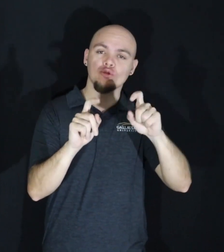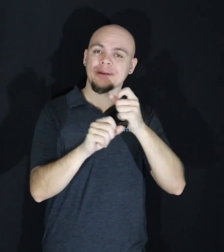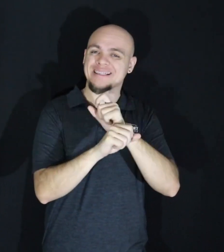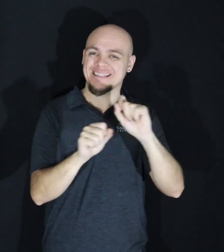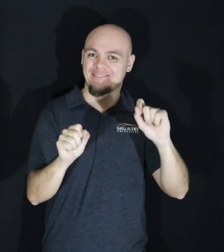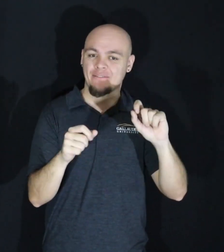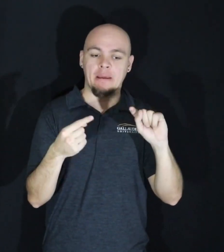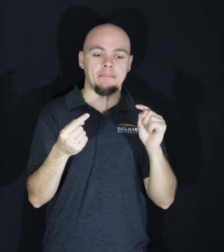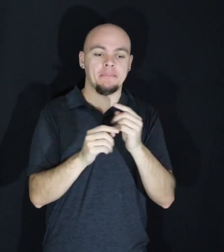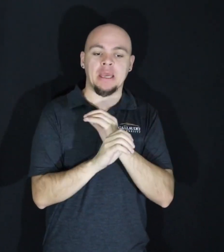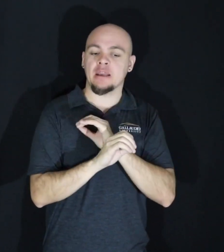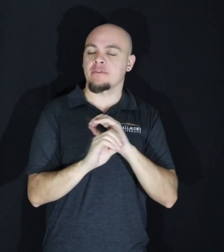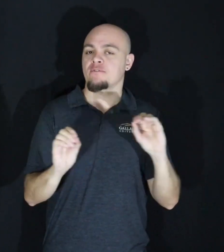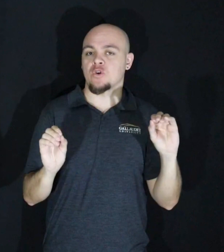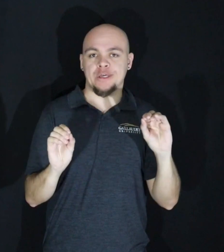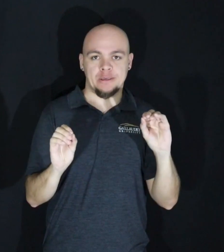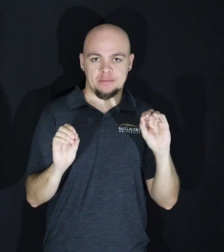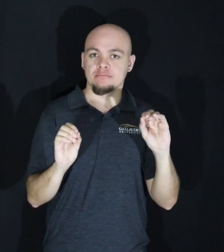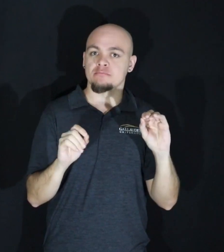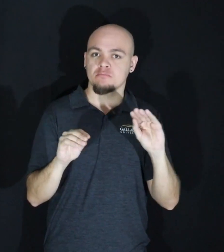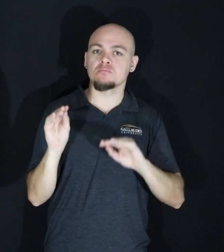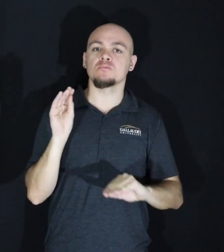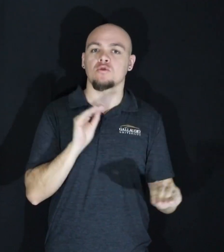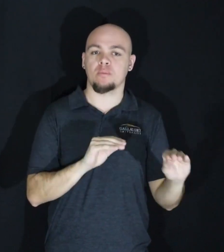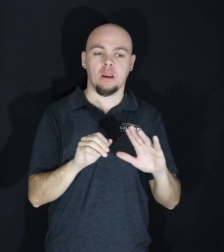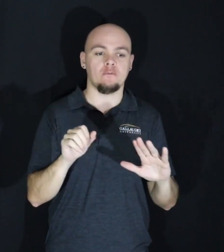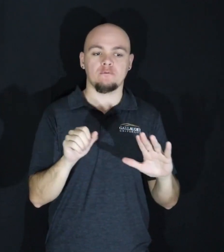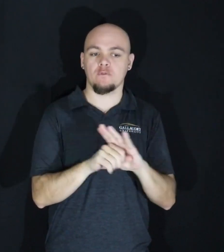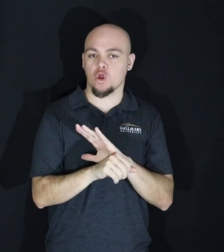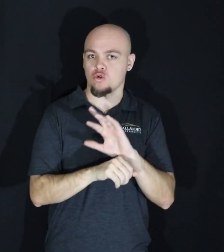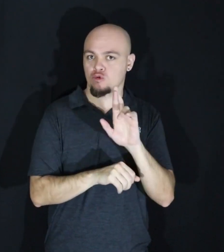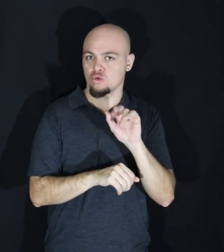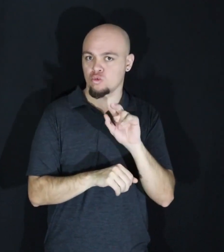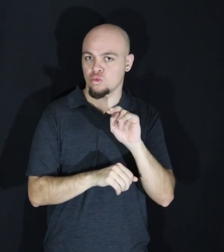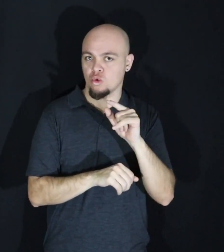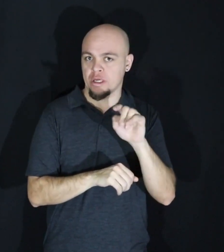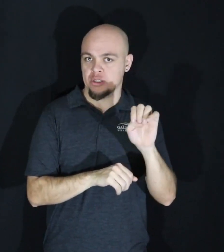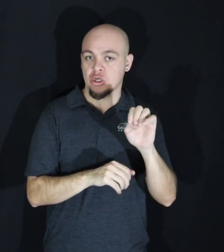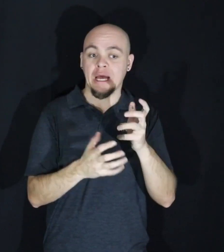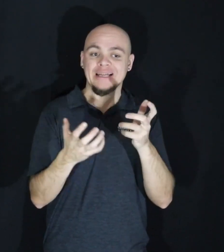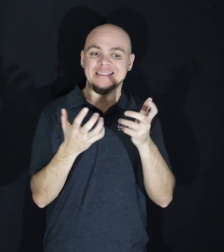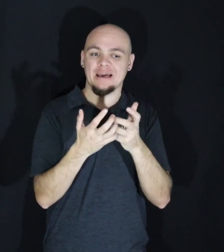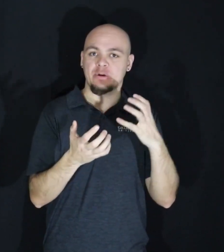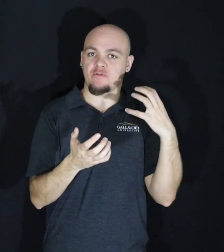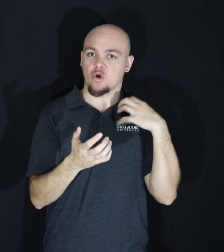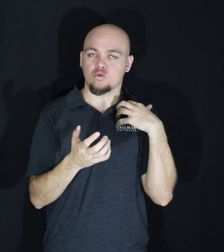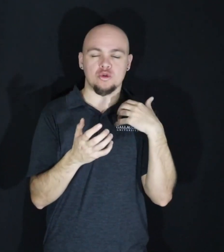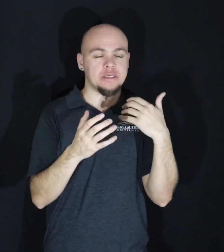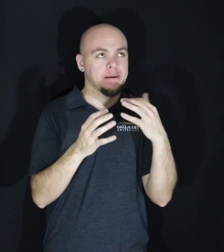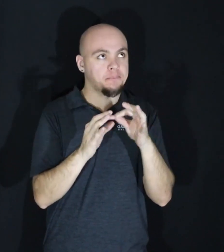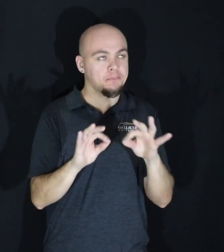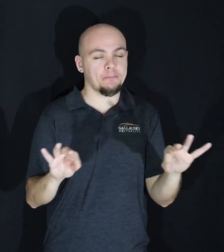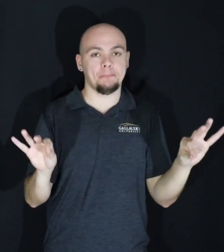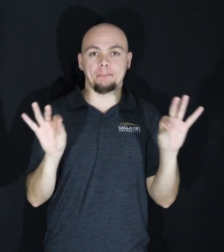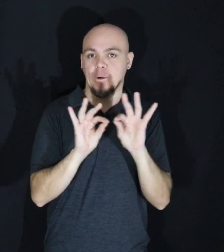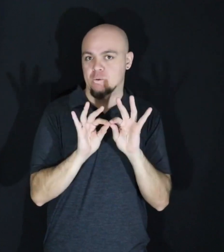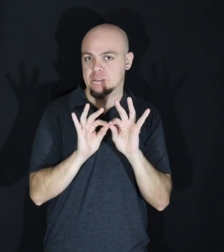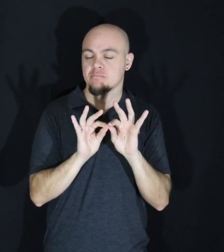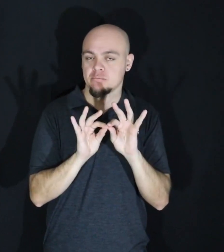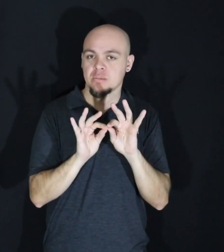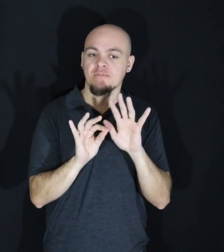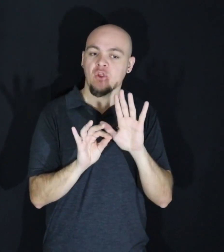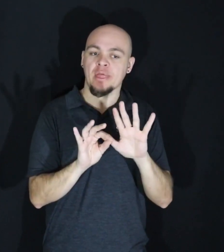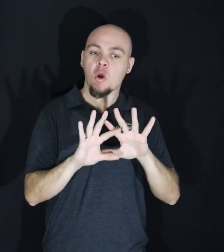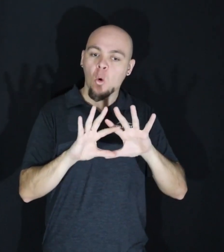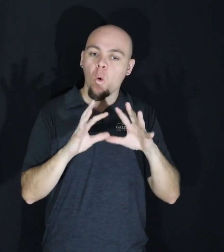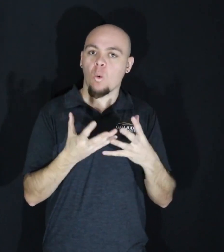pain-free movements using full range of motion. An adaptive coach can be the most important factor in these athletes' overall